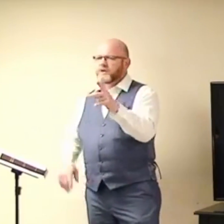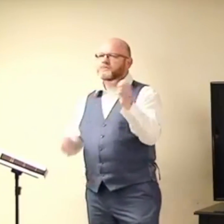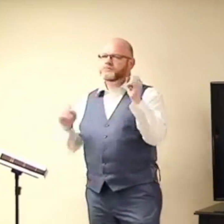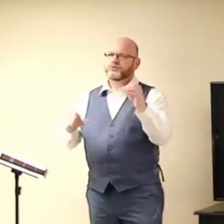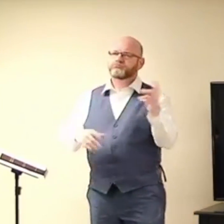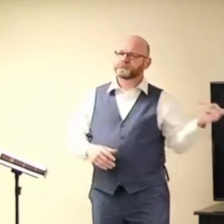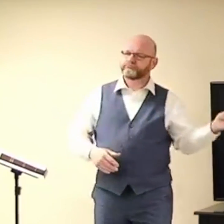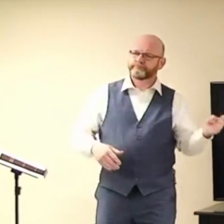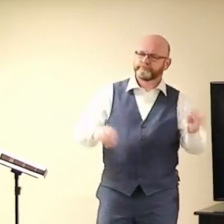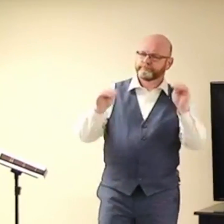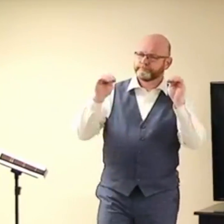Okay.